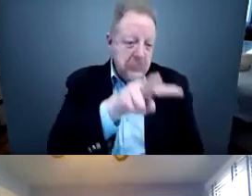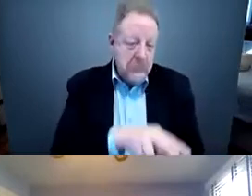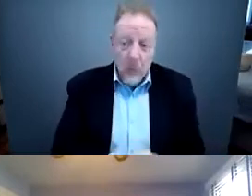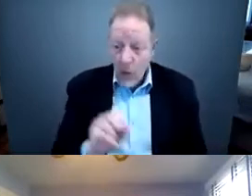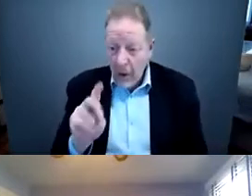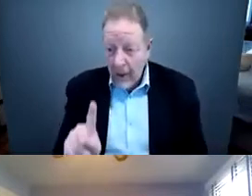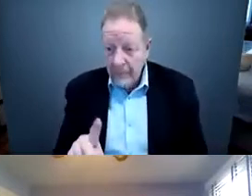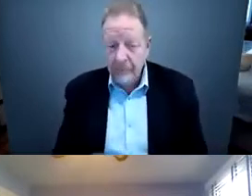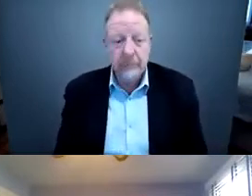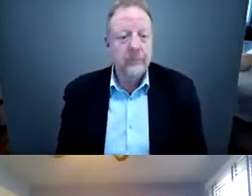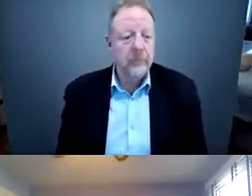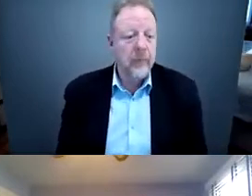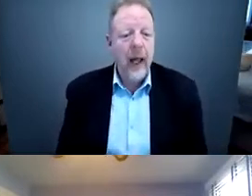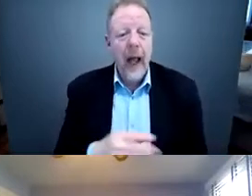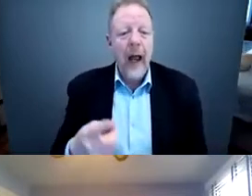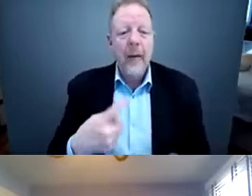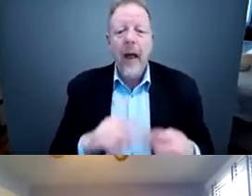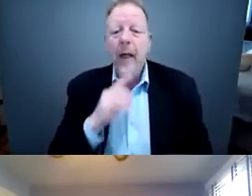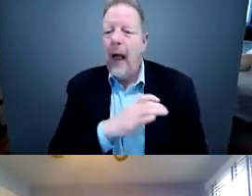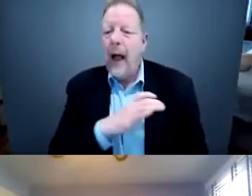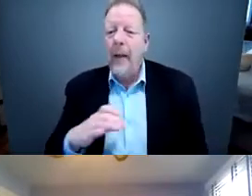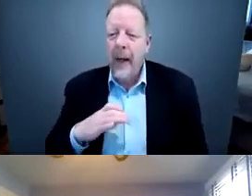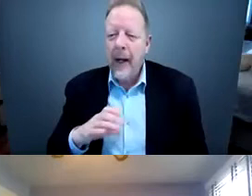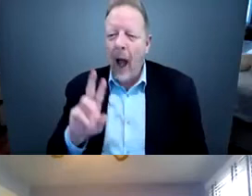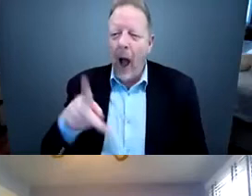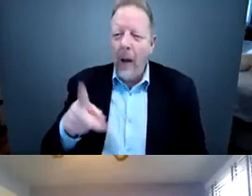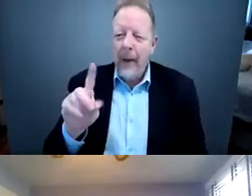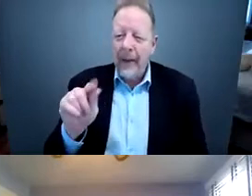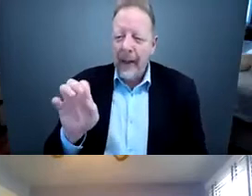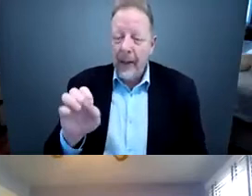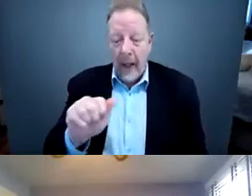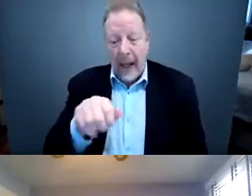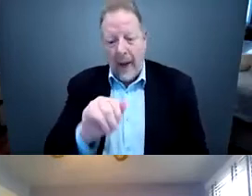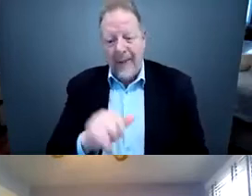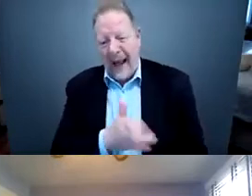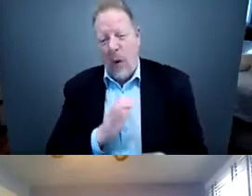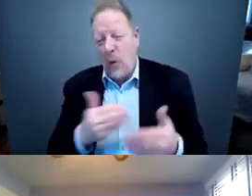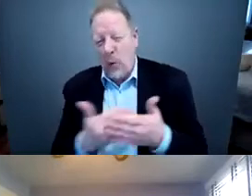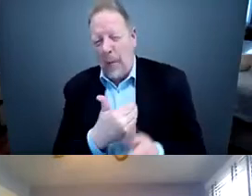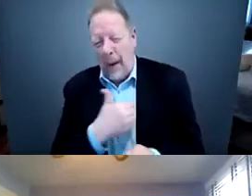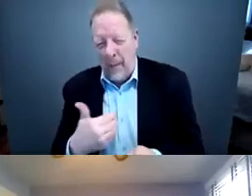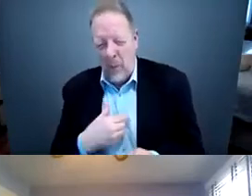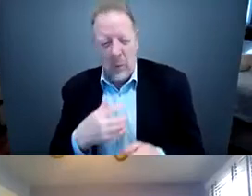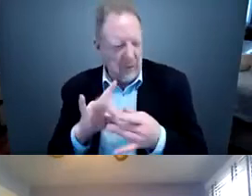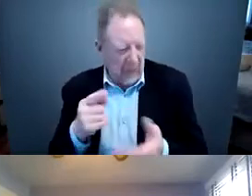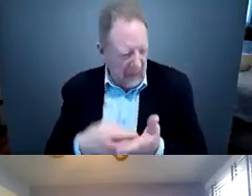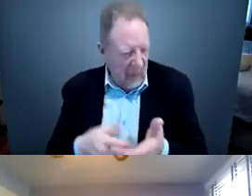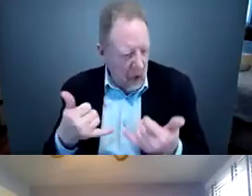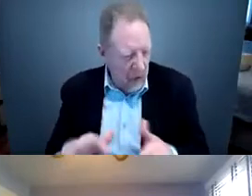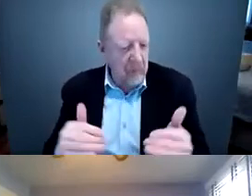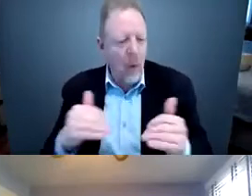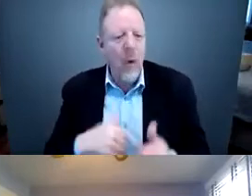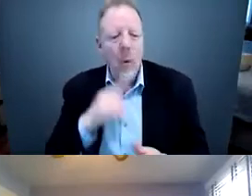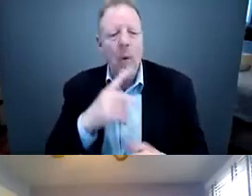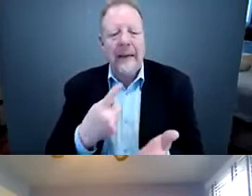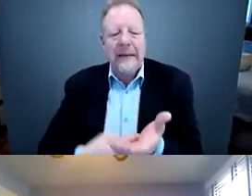about our committee update, which we kind of already mentioned. Amy's our new member. We can discuss the webinar that